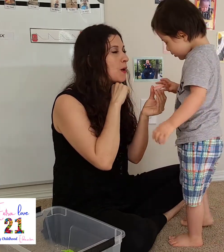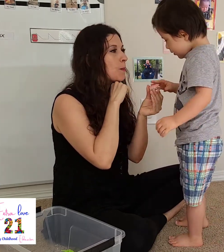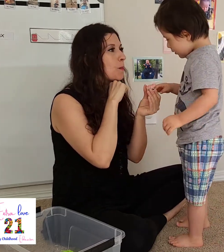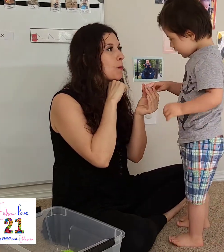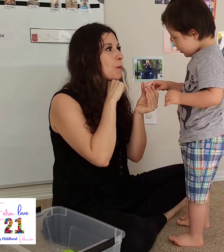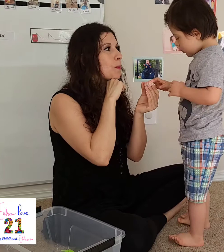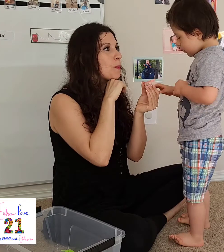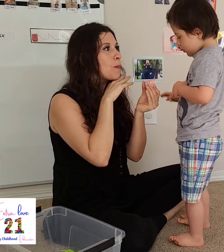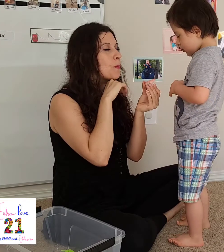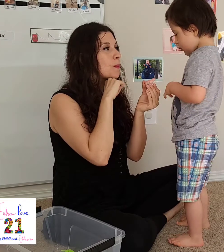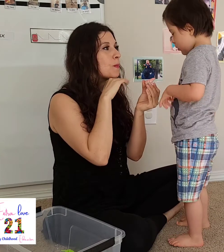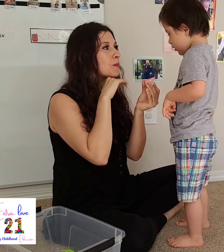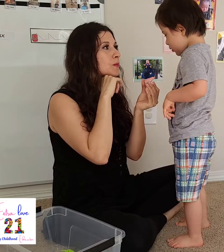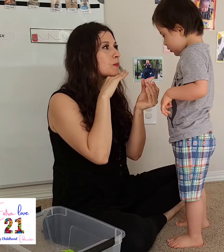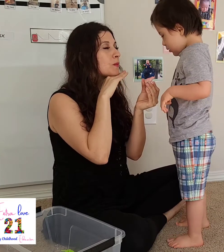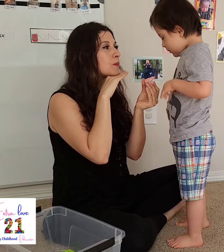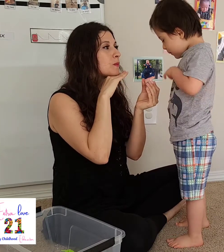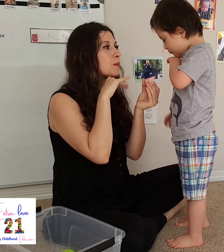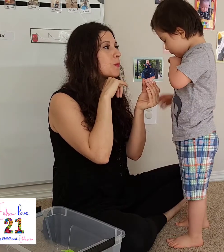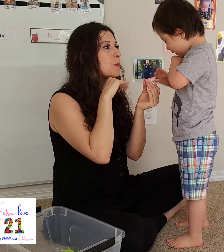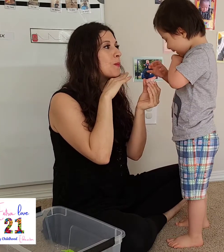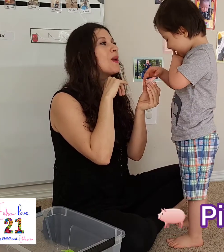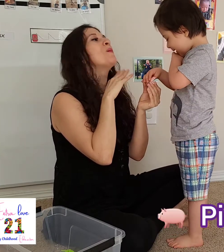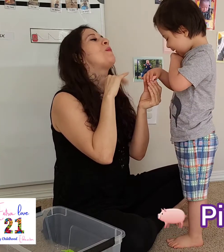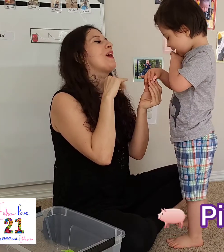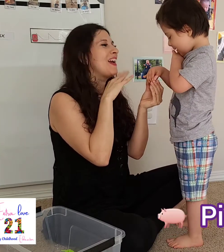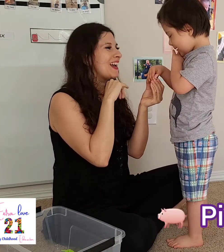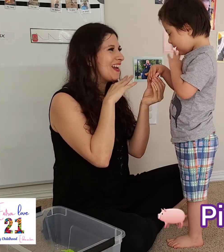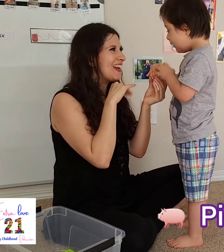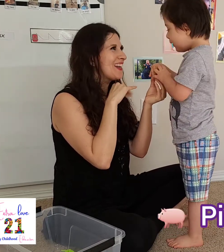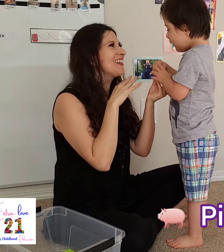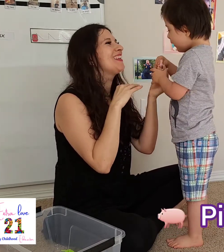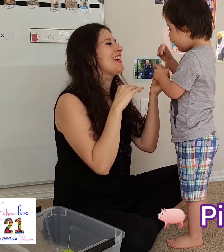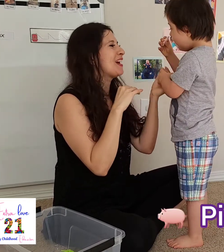pig, yeah.